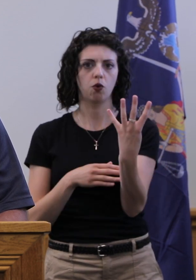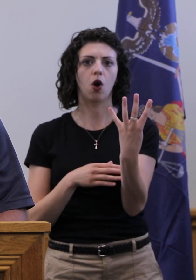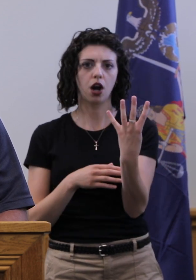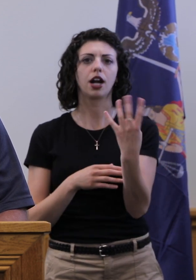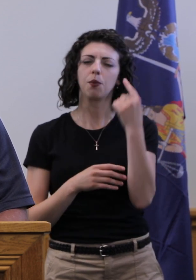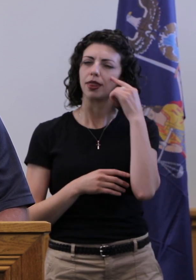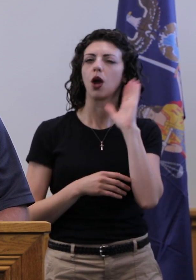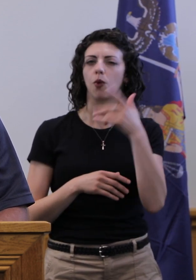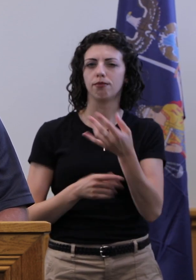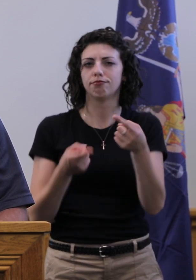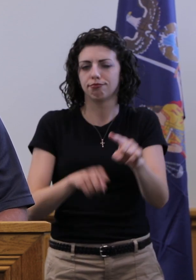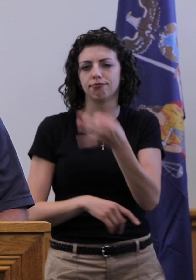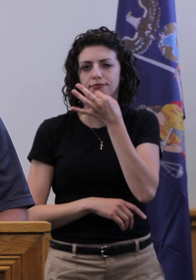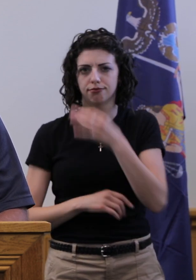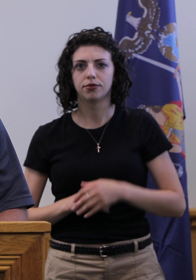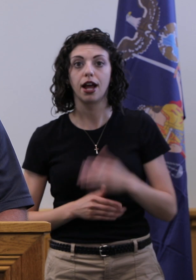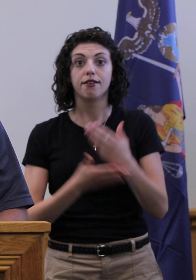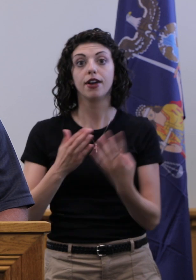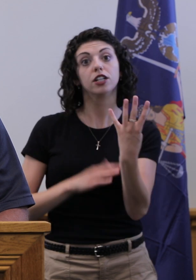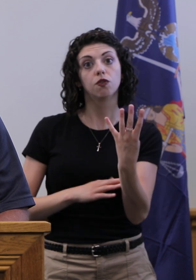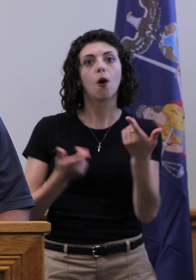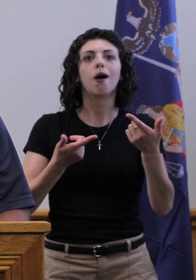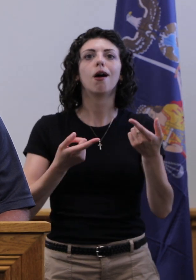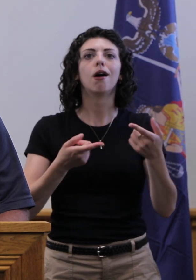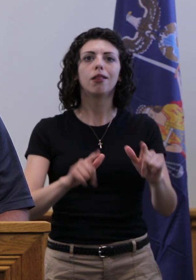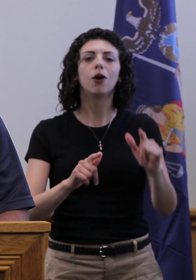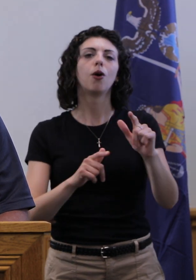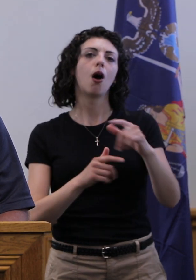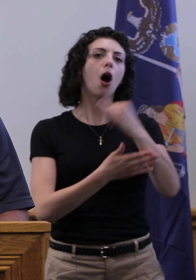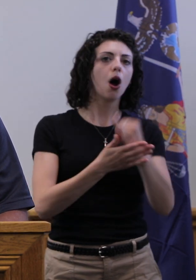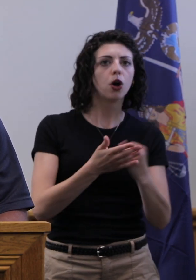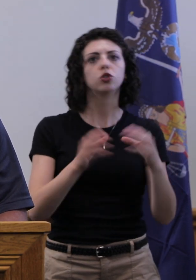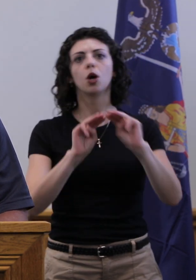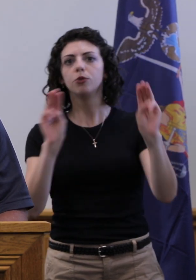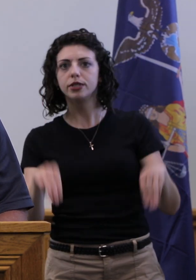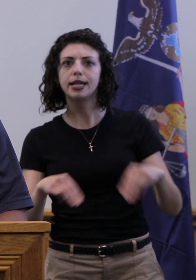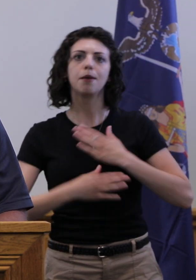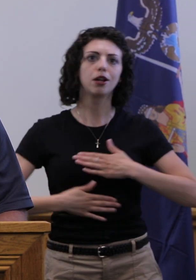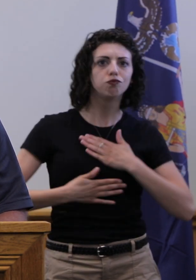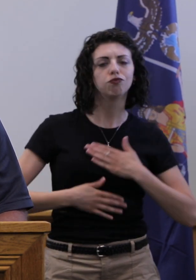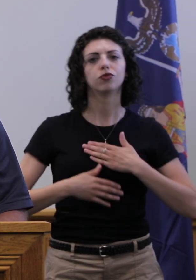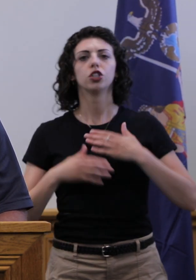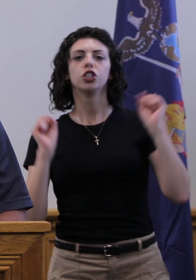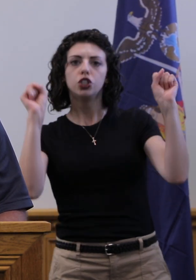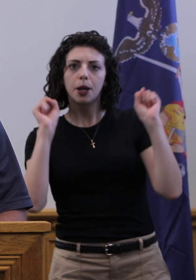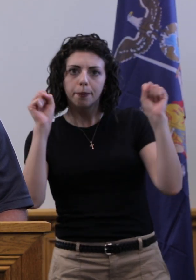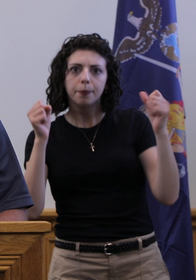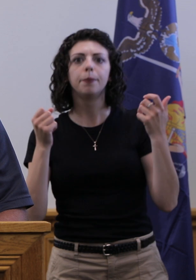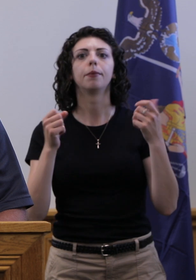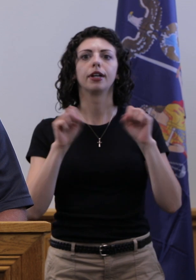soon. Phase 4 will allow arts and entertainment venues, museums, and gyms to open to modified